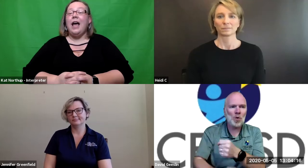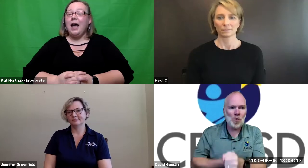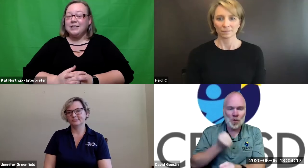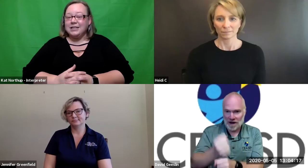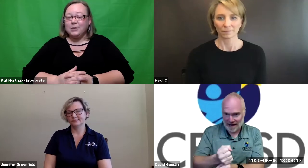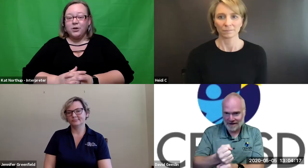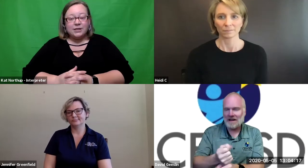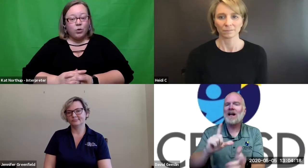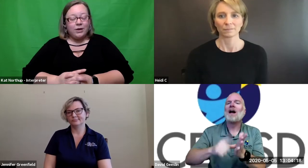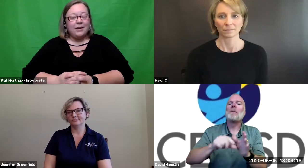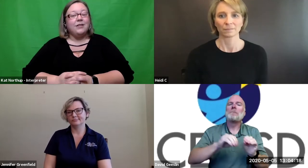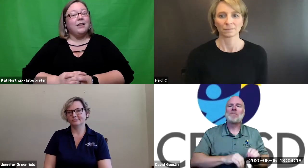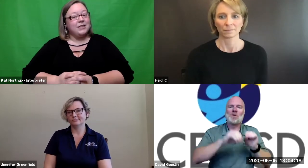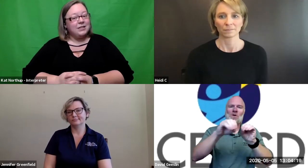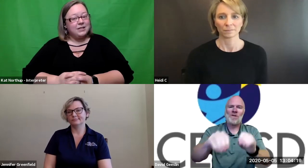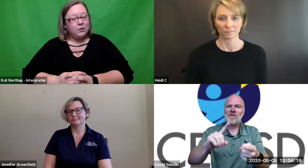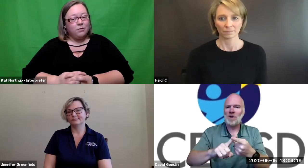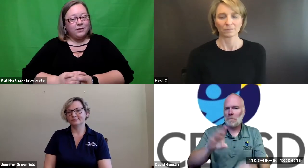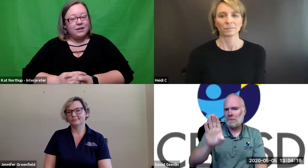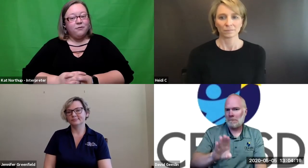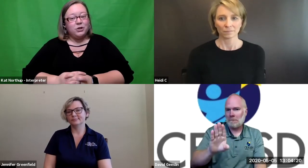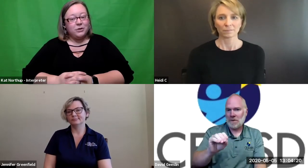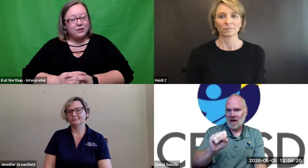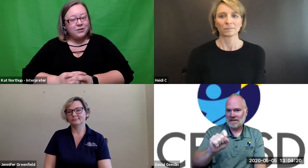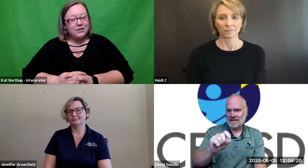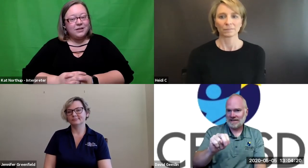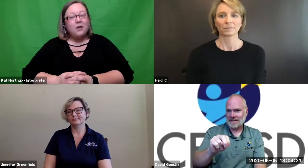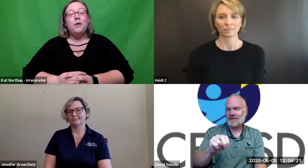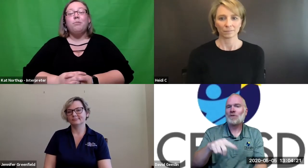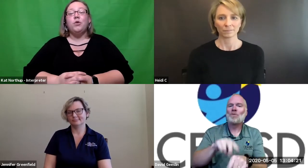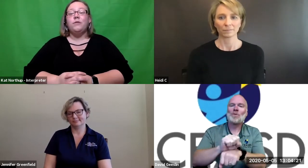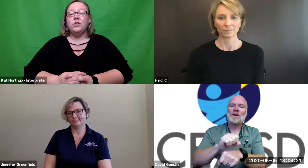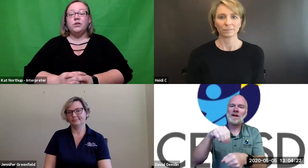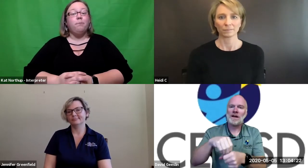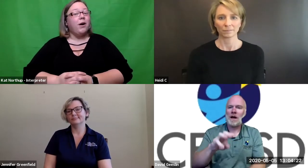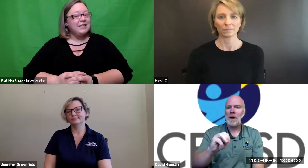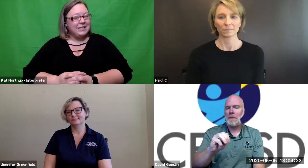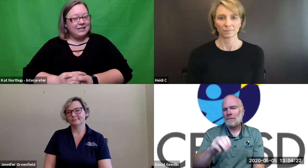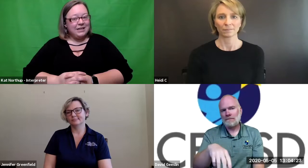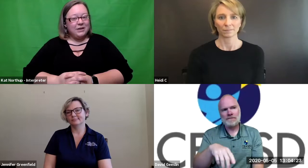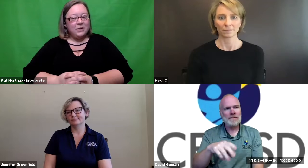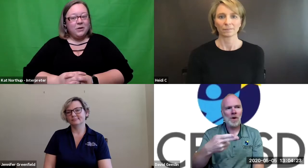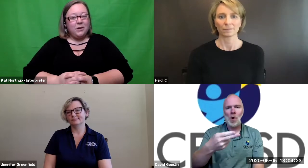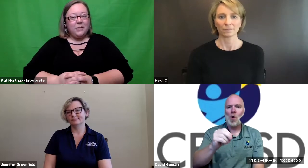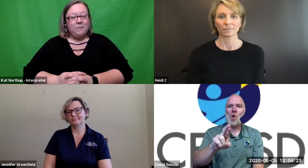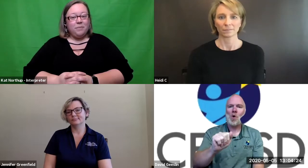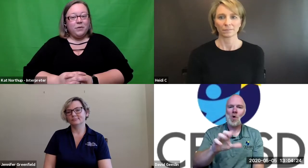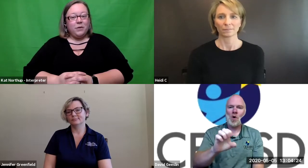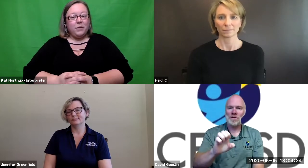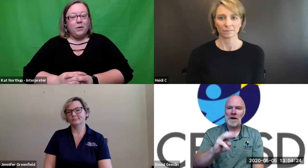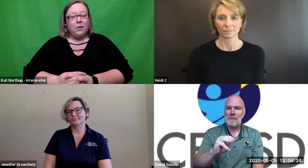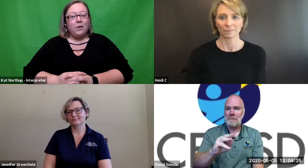and has experience working at the Lexington School for the Deaf for 2 years. Moved to Boston,